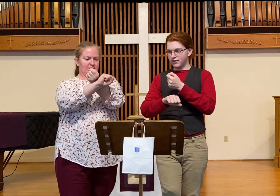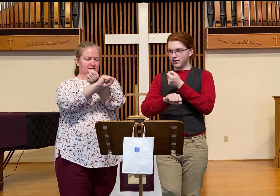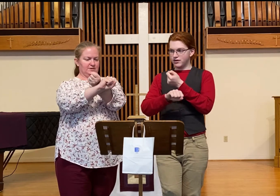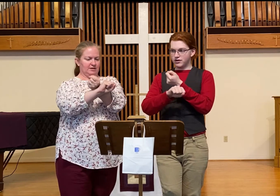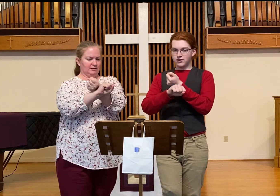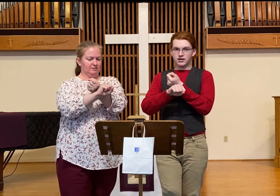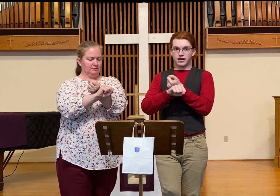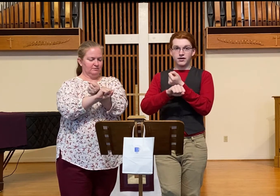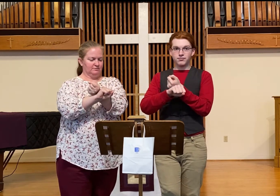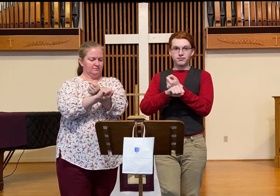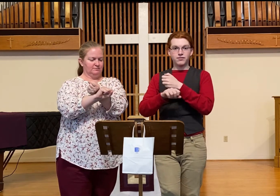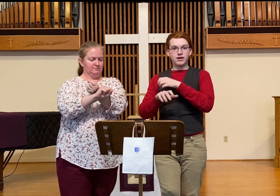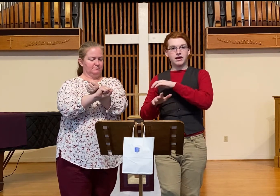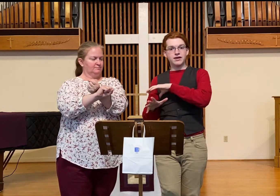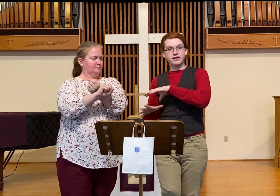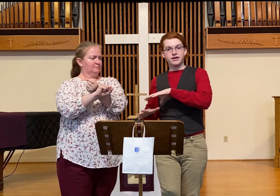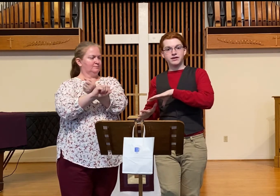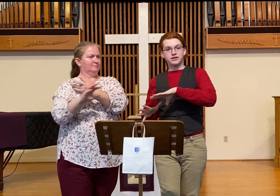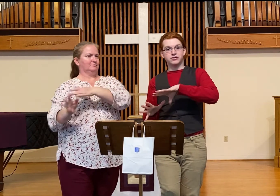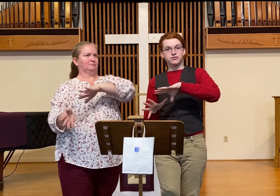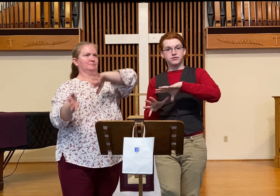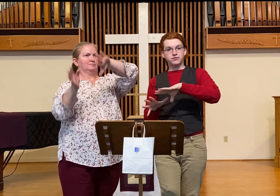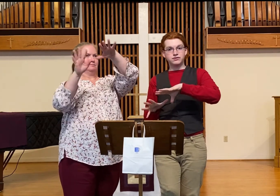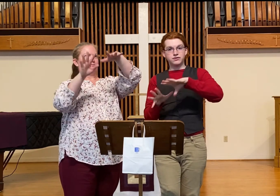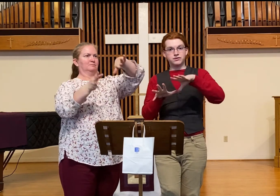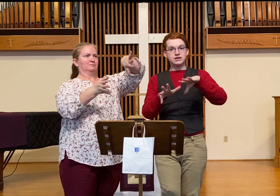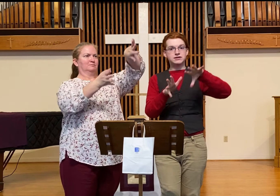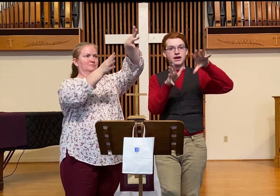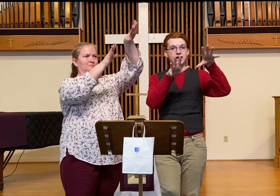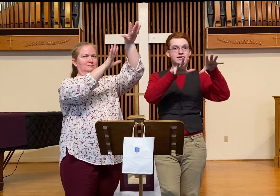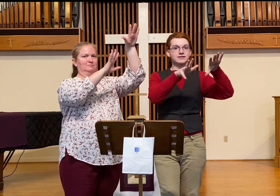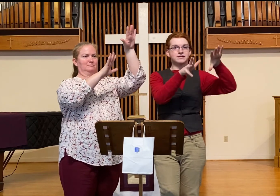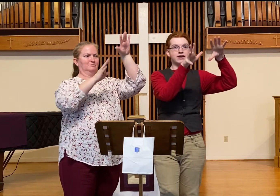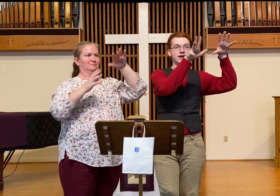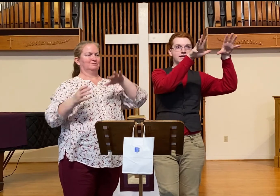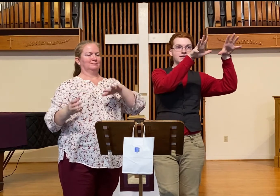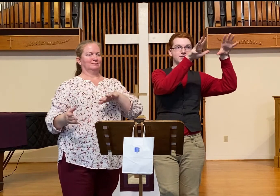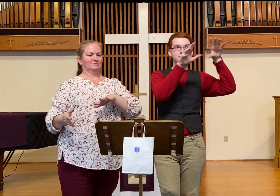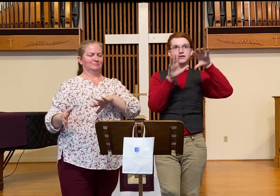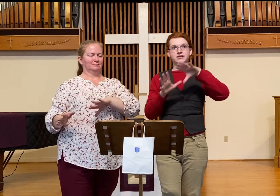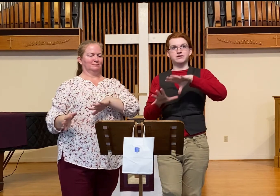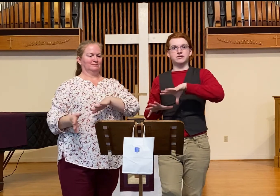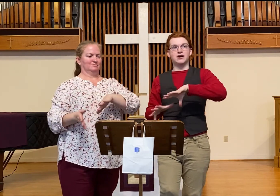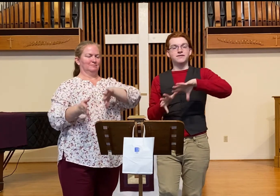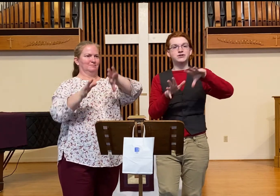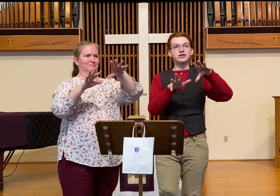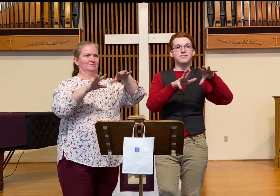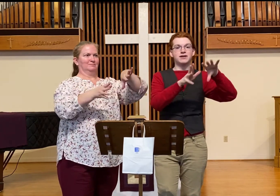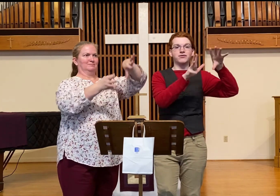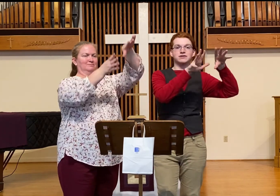to back. Yeah. And then you use these hands, and it's kind of shaping out the